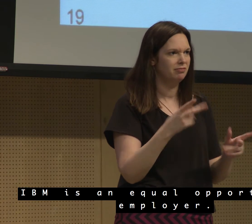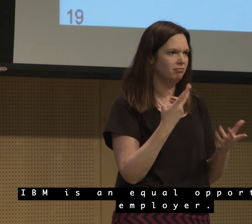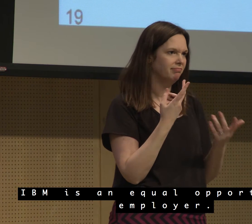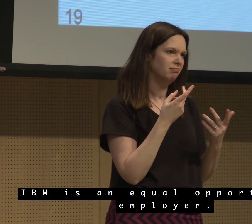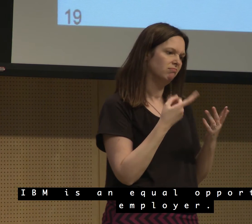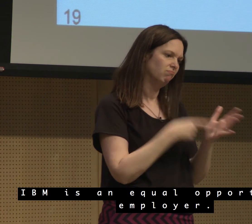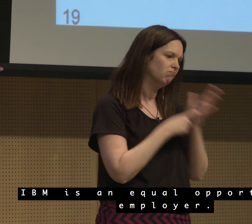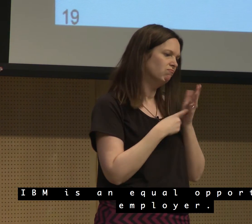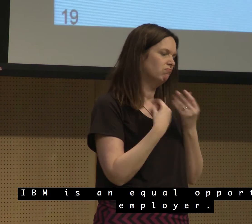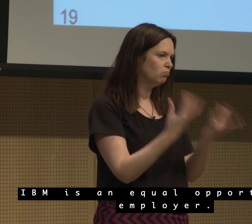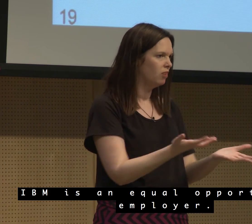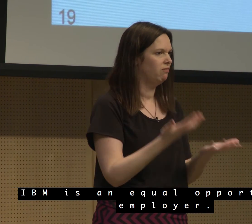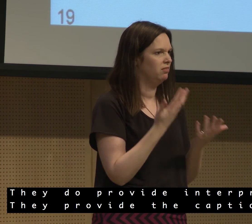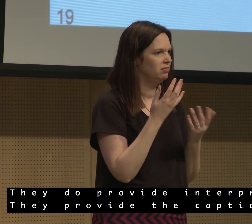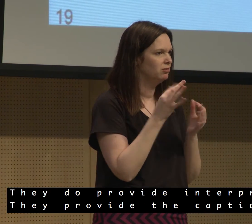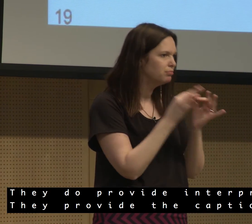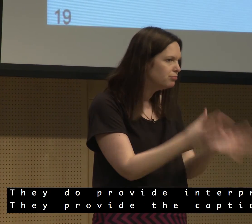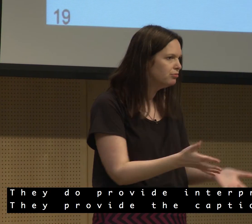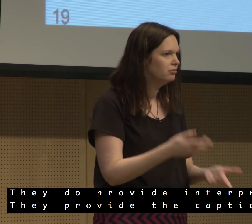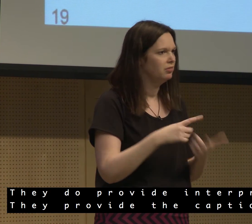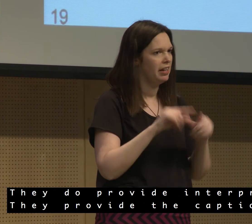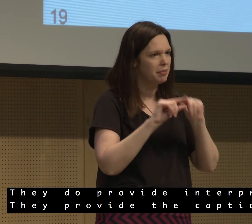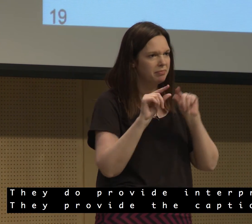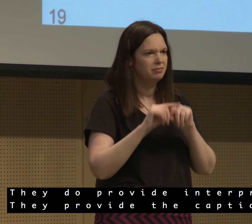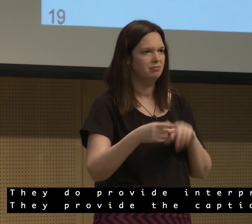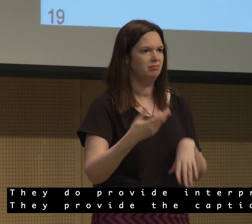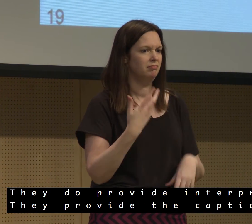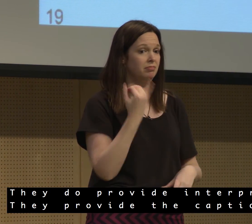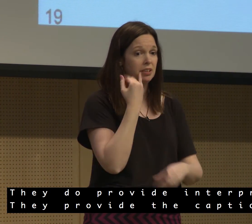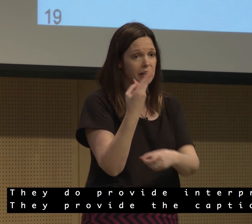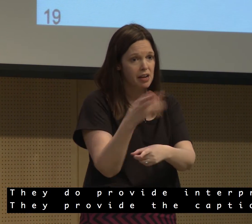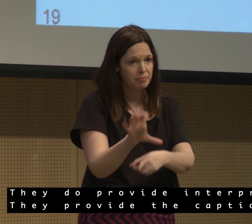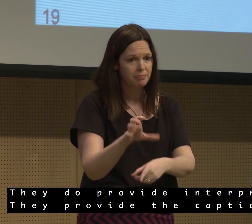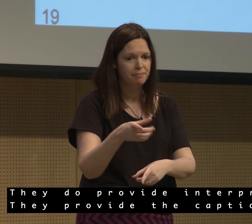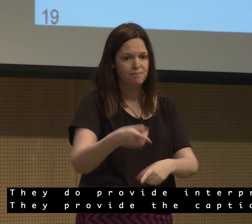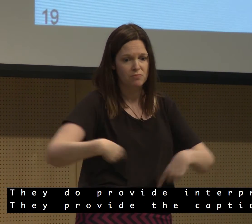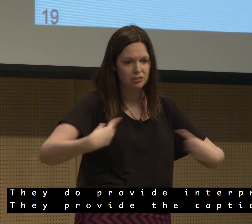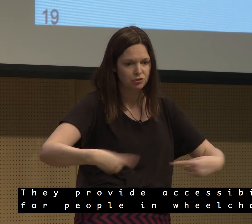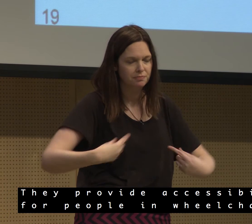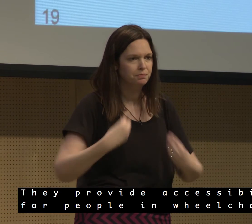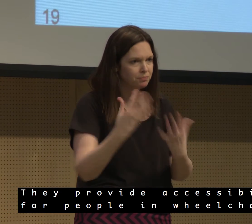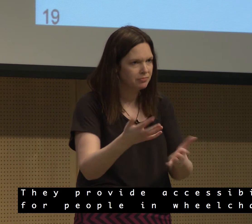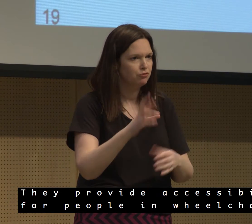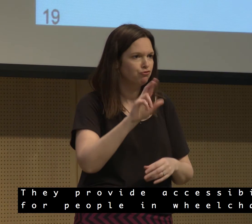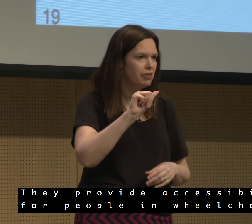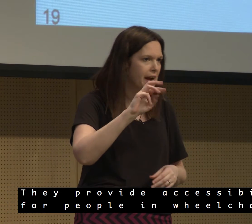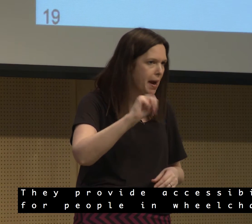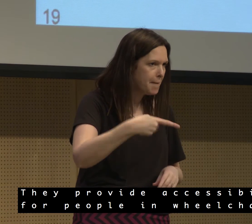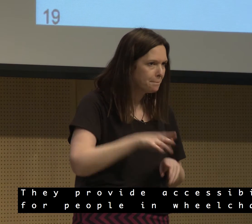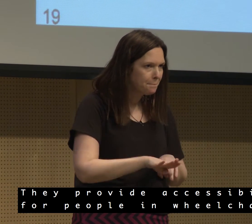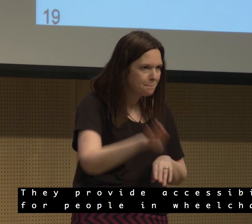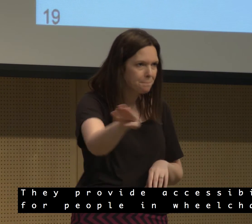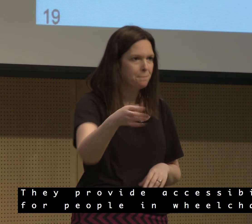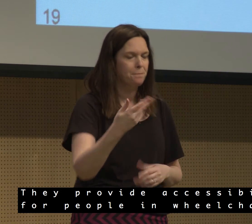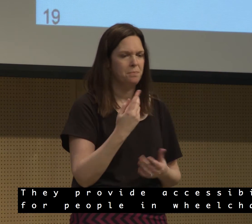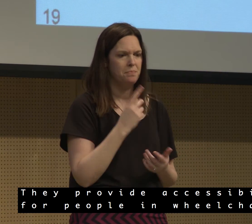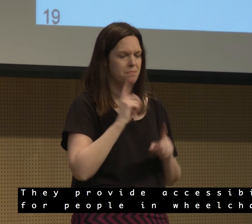IBM is an equal opportunity employer. They do provide interpreters, they provide the captioning, they provide accessibility for people